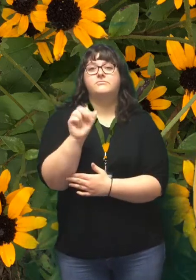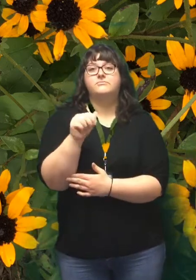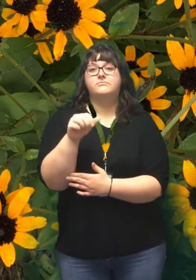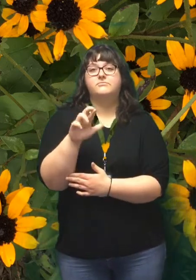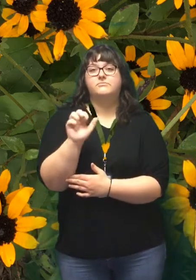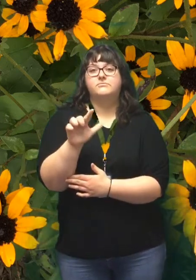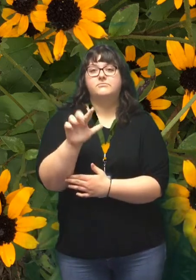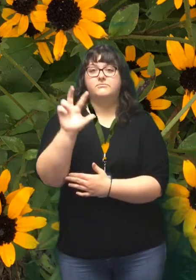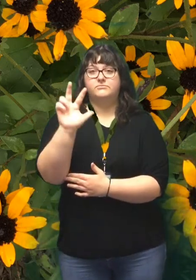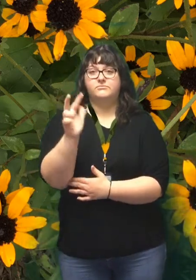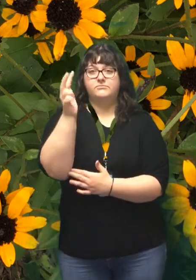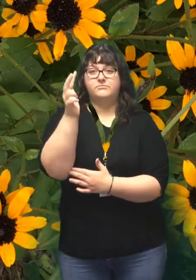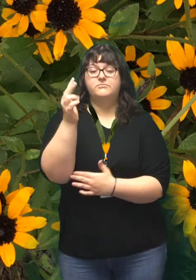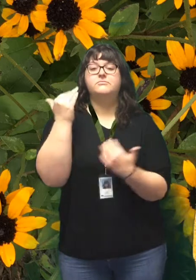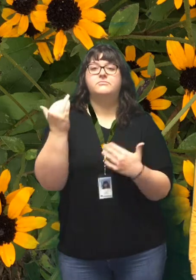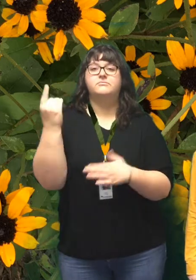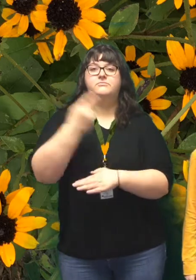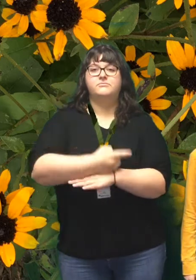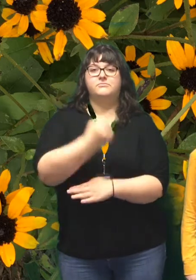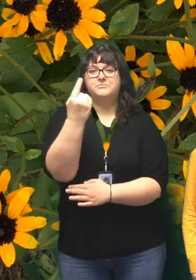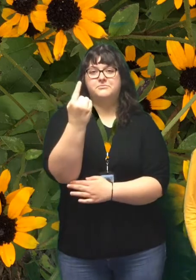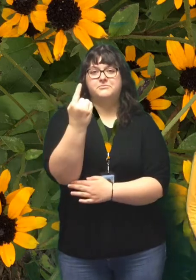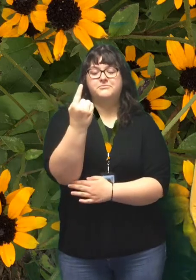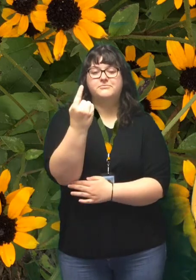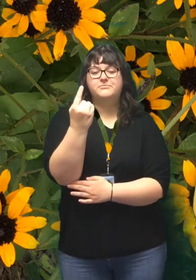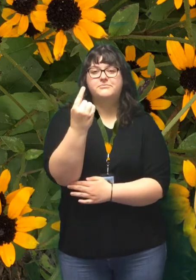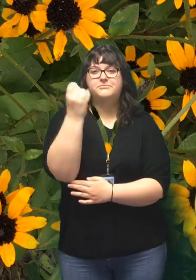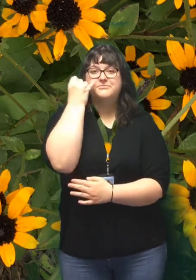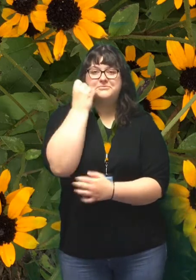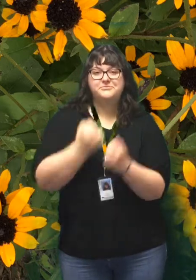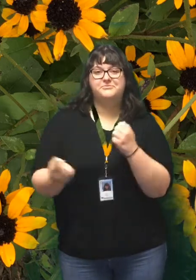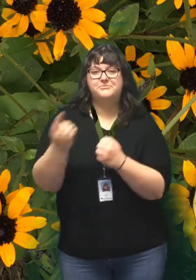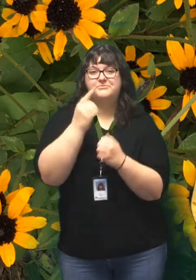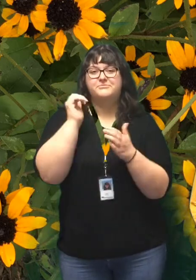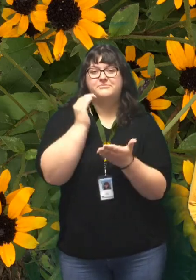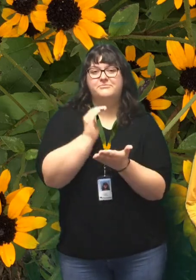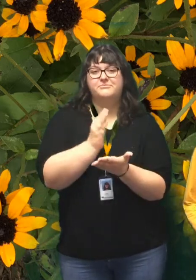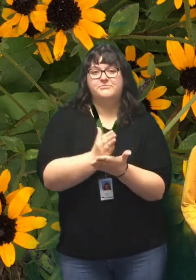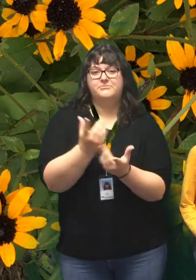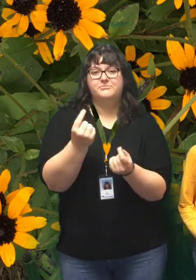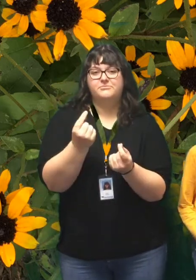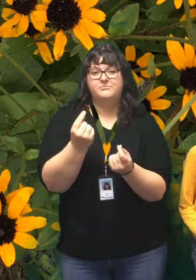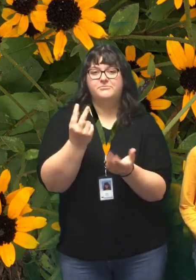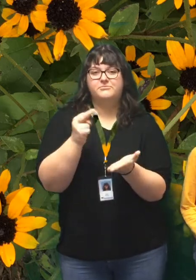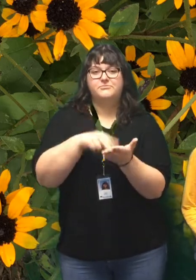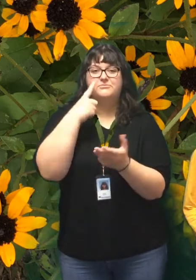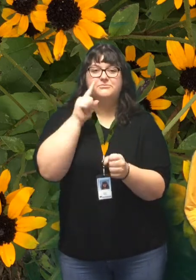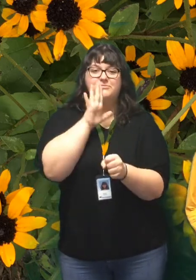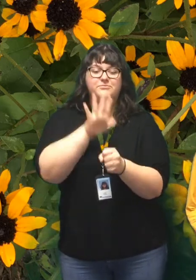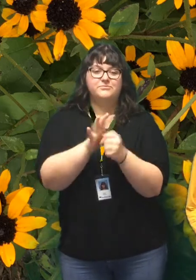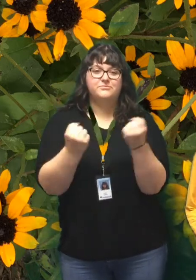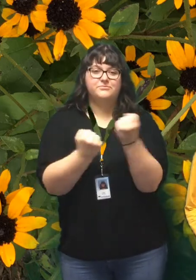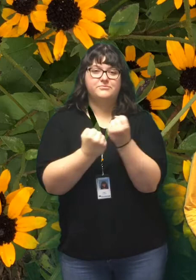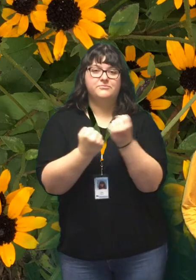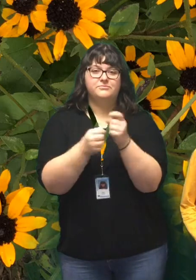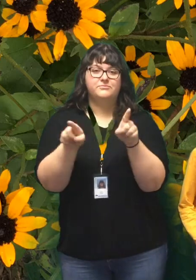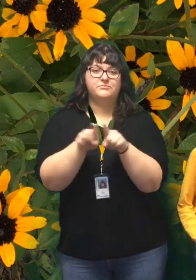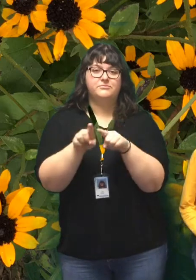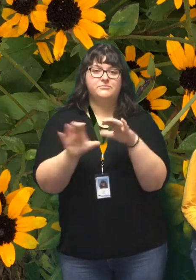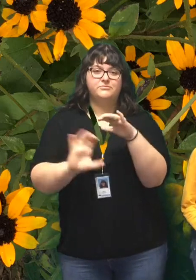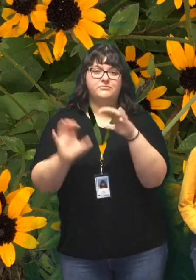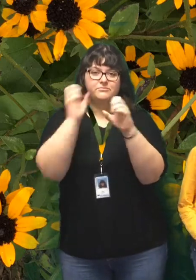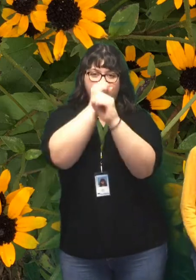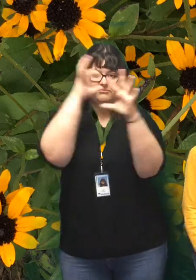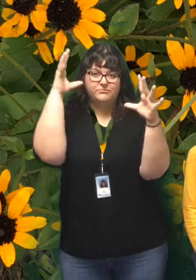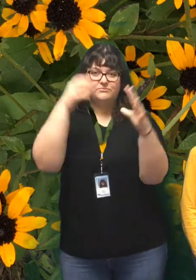April 3rd, and it's day one. If everyone could stop what they are doing and stand for the Pledge of Allegiance and the Coles